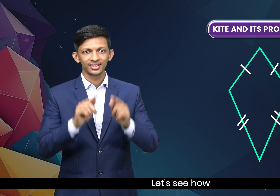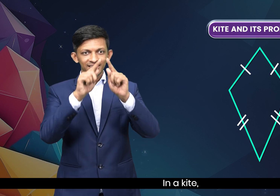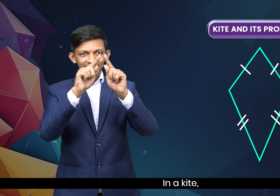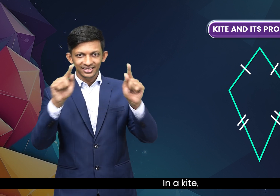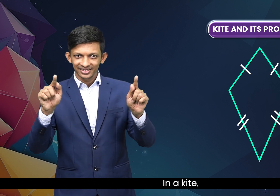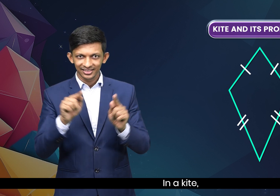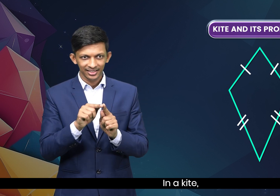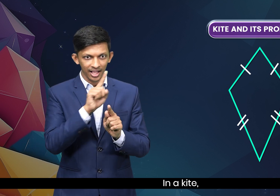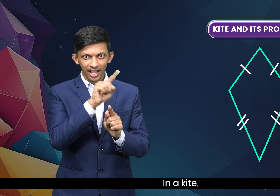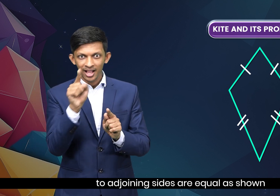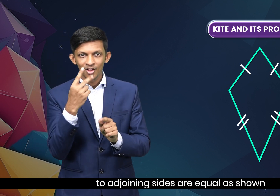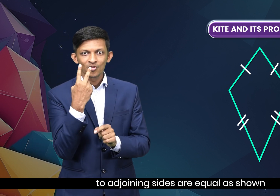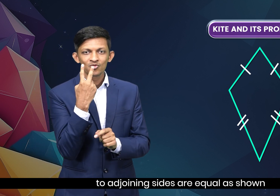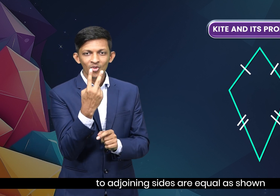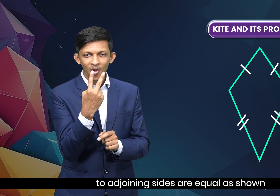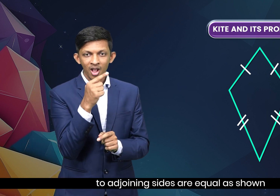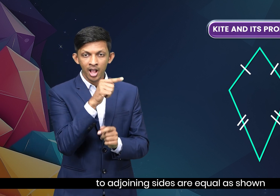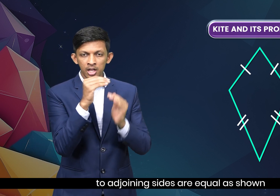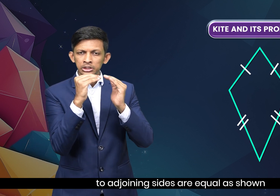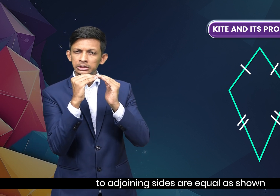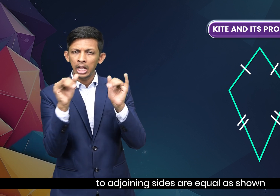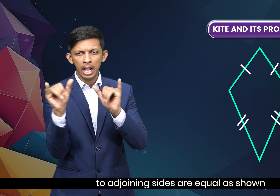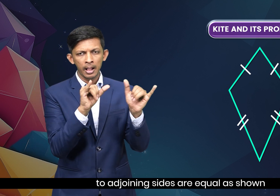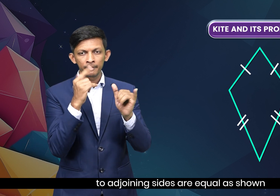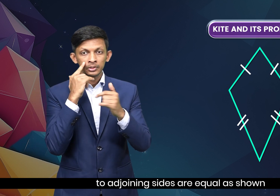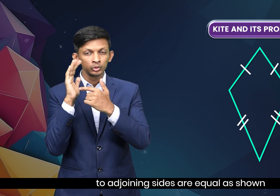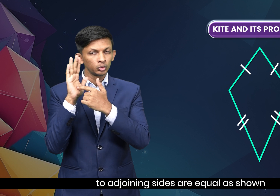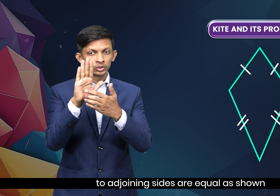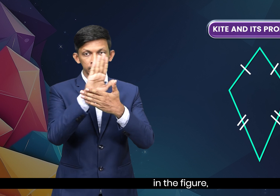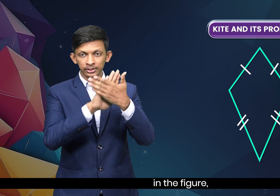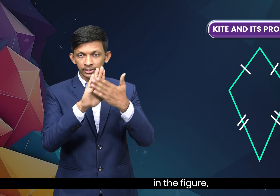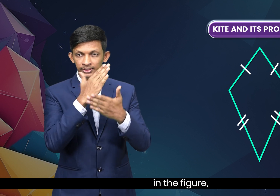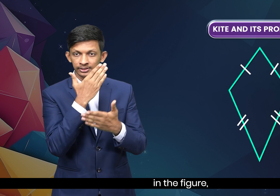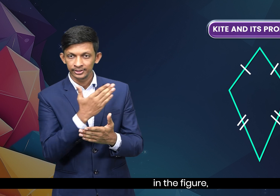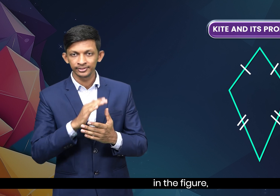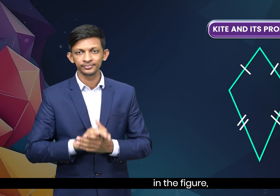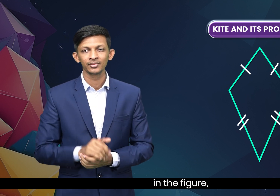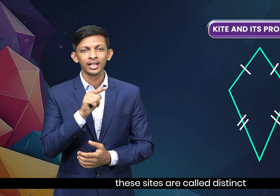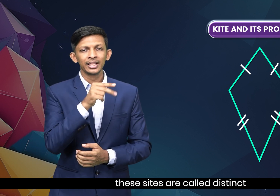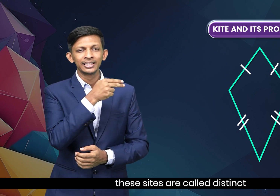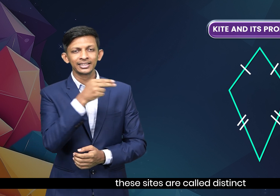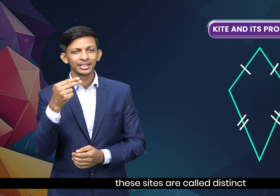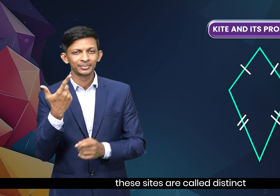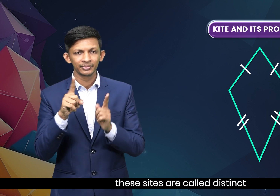In a kite, two adjoining sides are equal as shown in the figure. These sides are